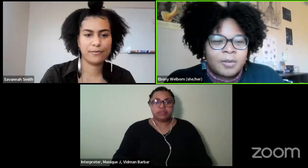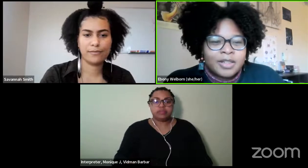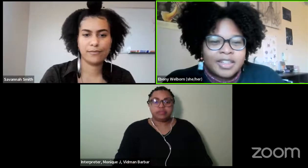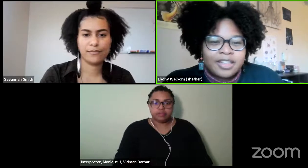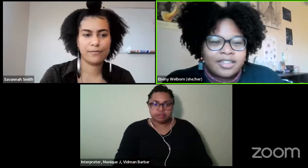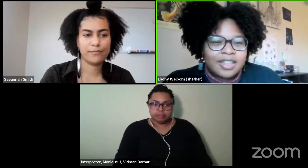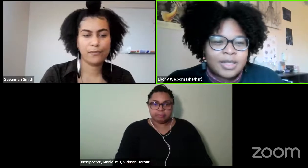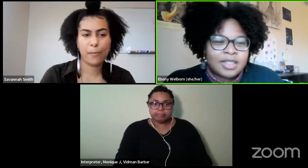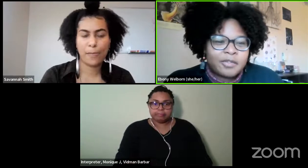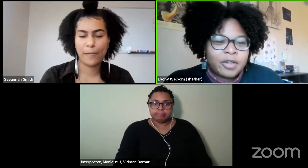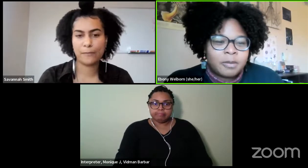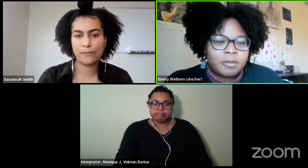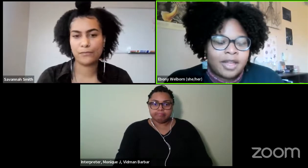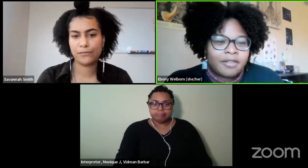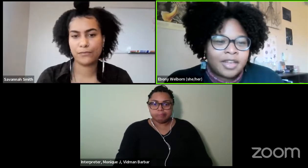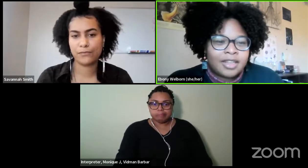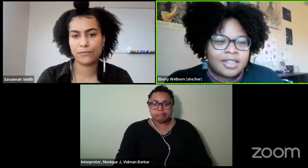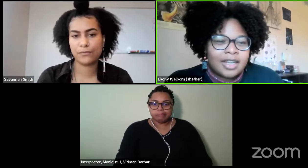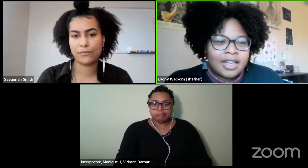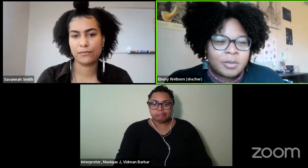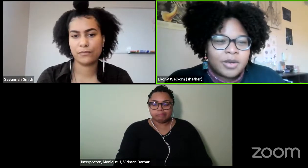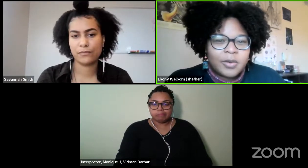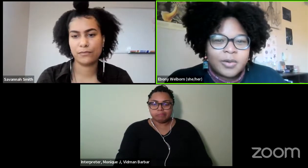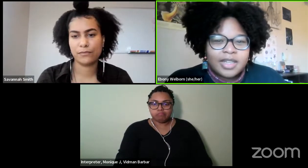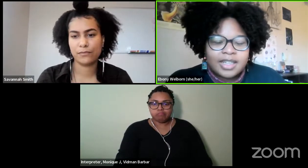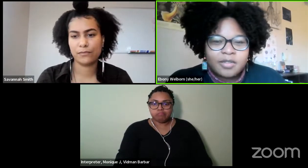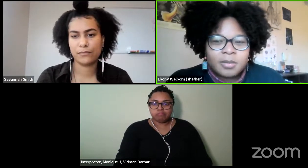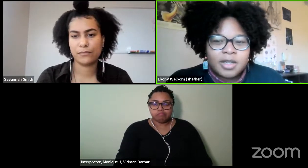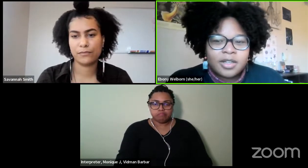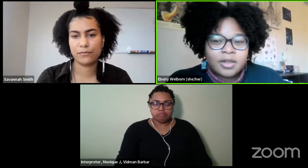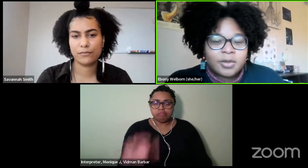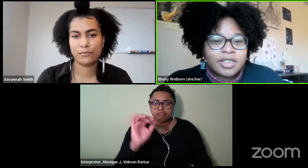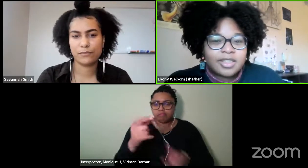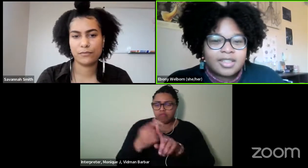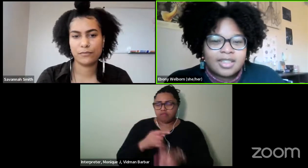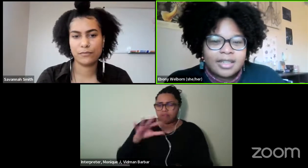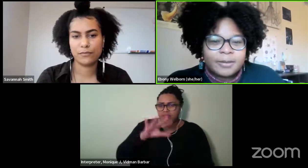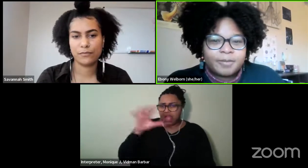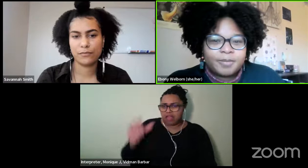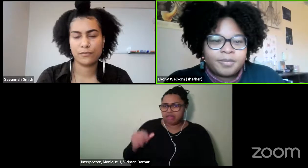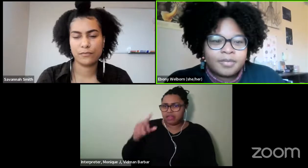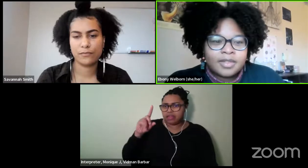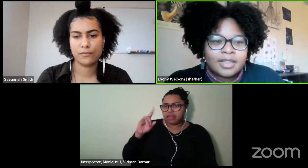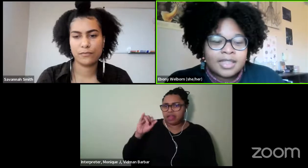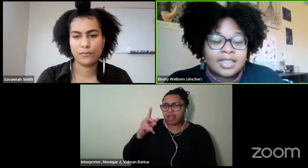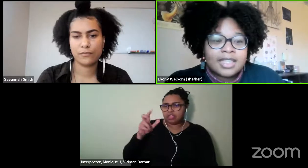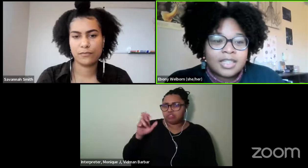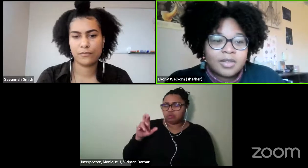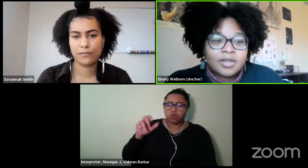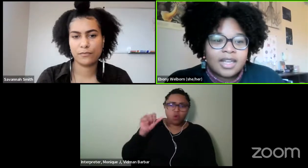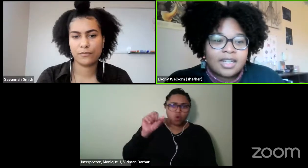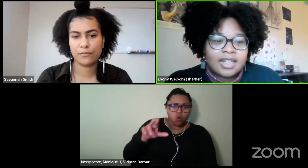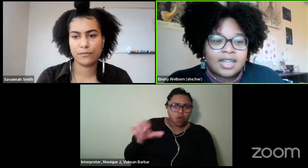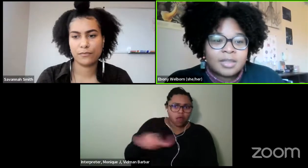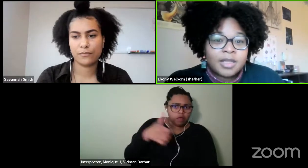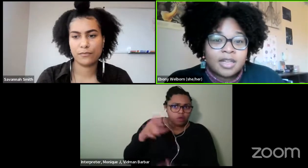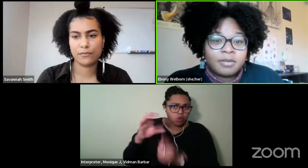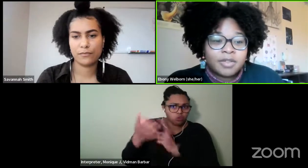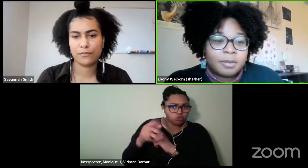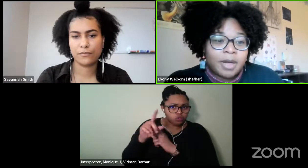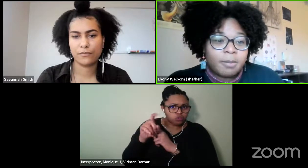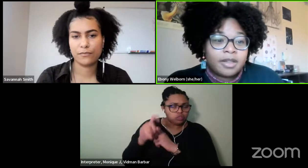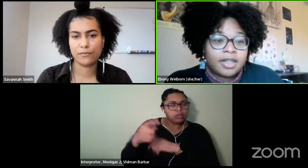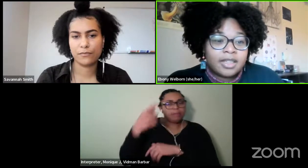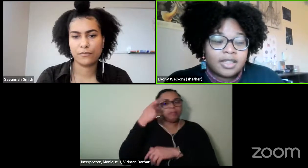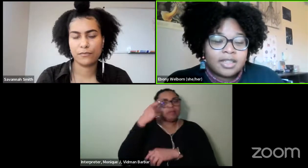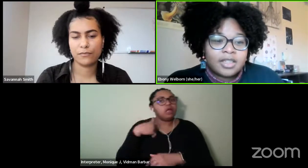And I wonder, was it from the African diaspora or from other cultures? Because it is known that it's